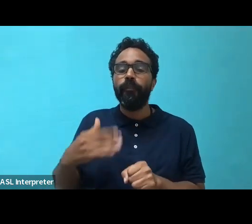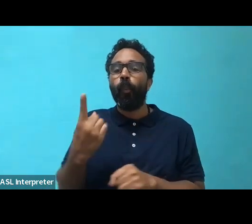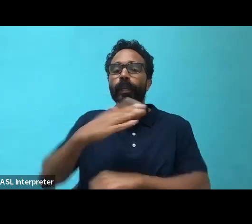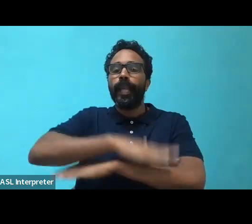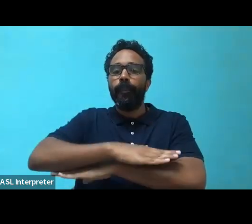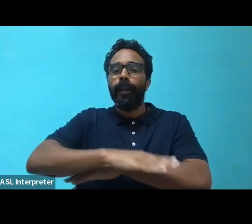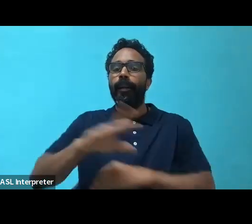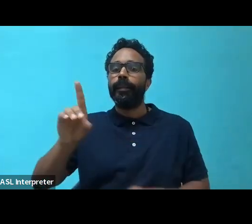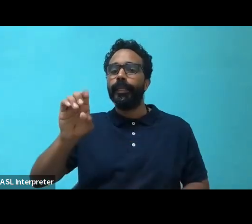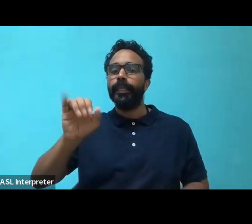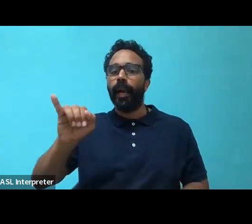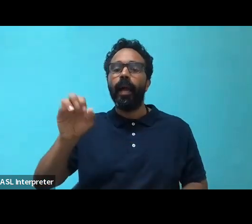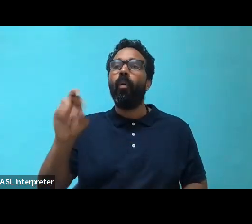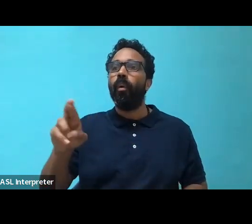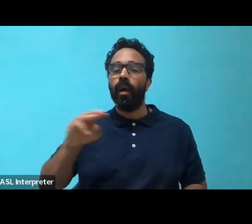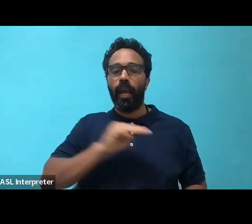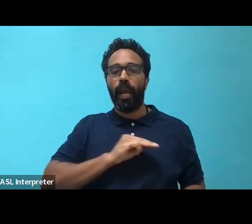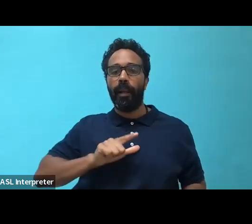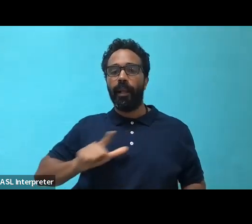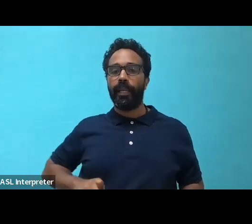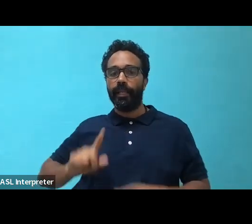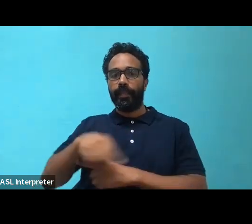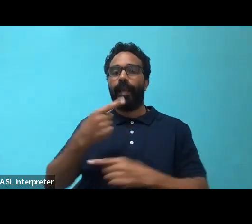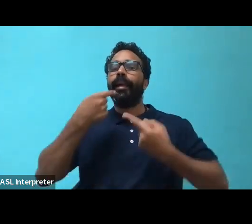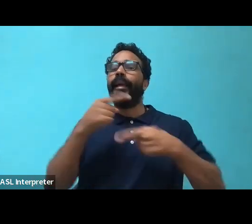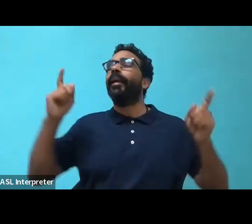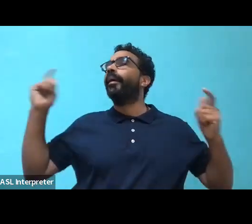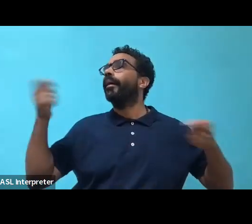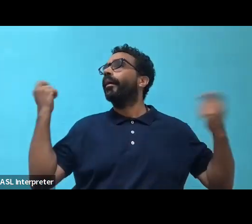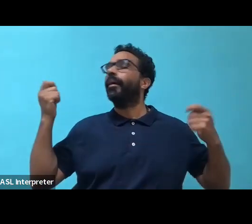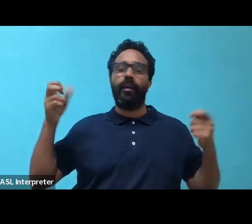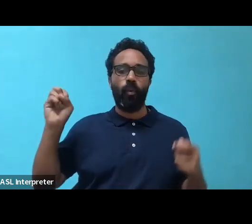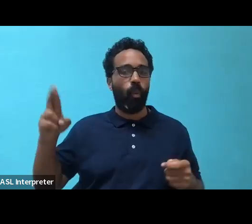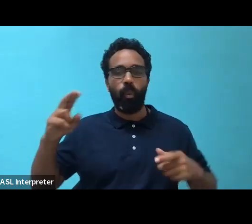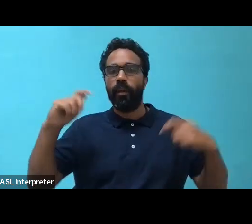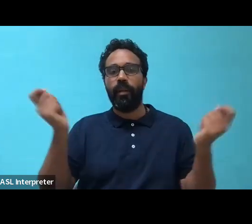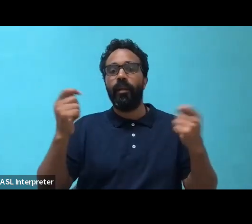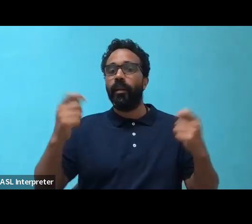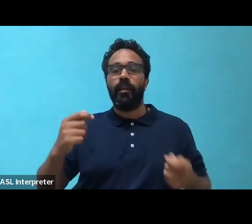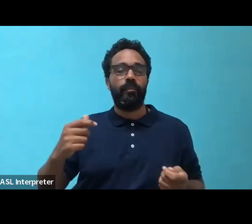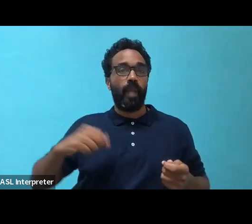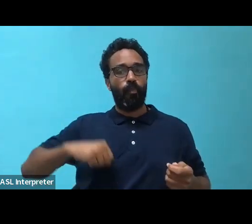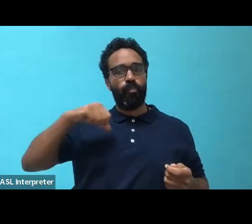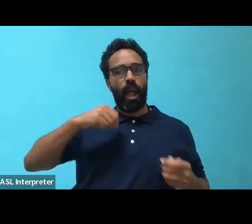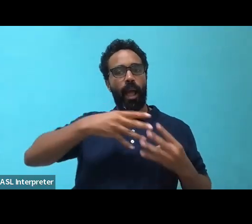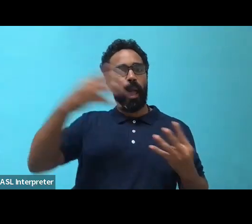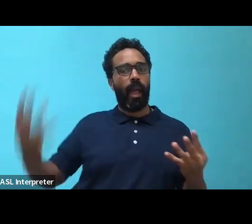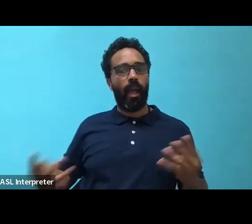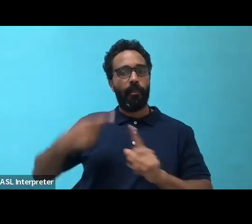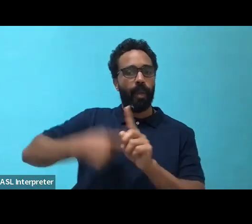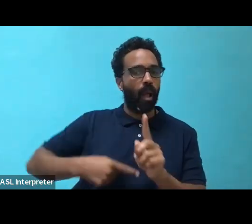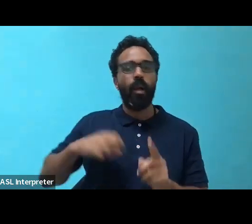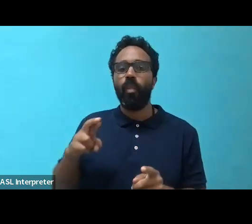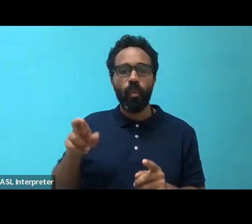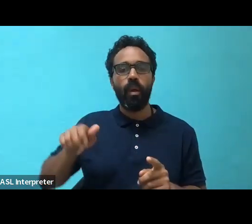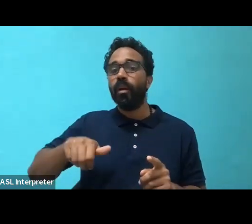noting MLK Day or the ADA anniversary, or even celebrating Pride Month, or adding that you're an affirmative employer to